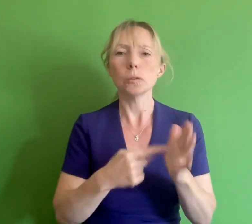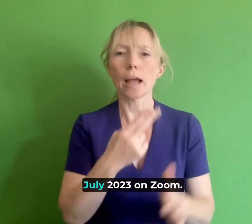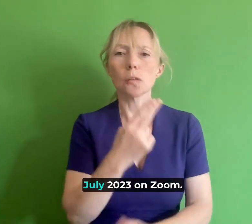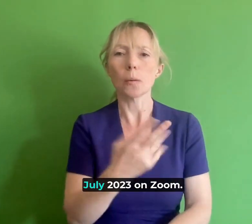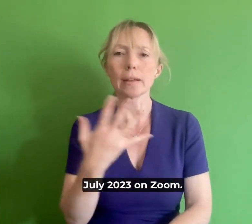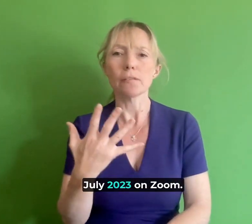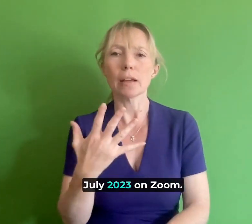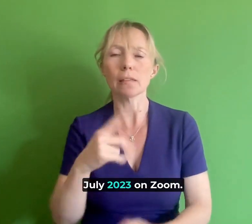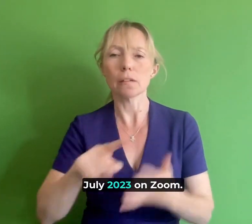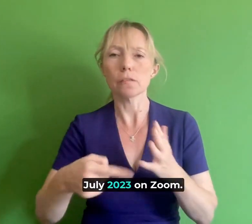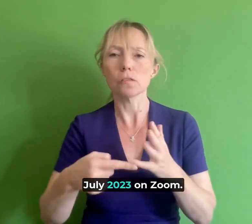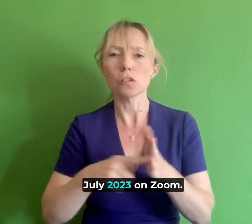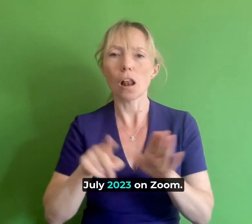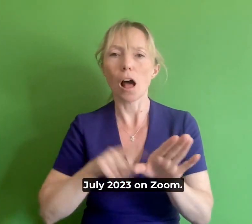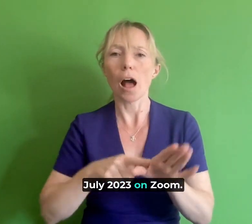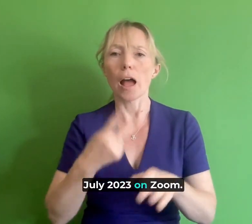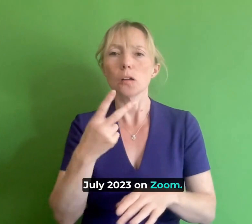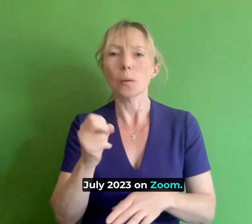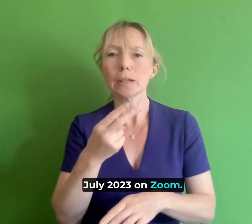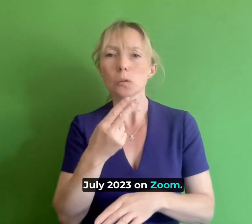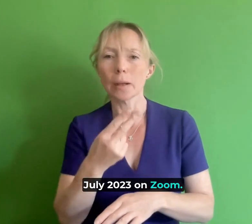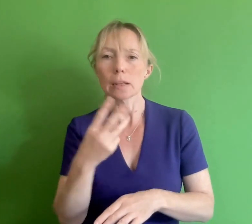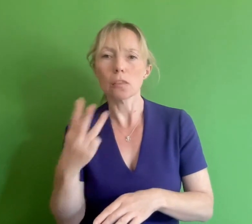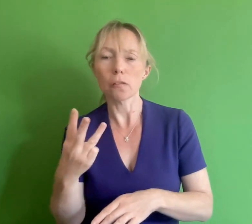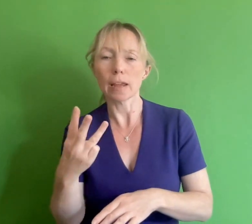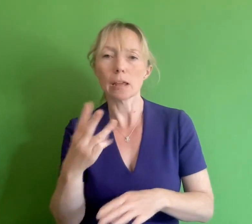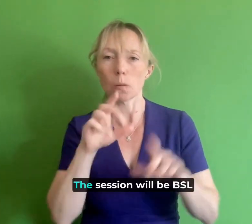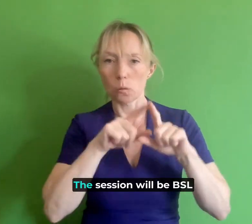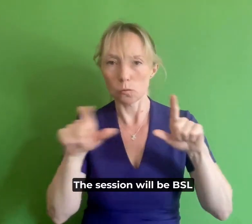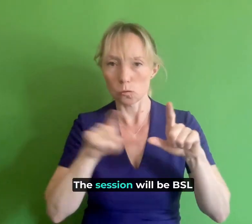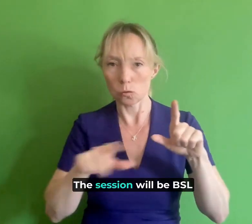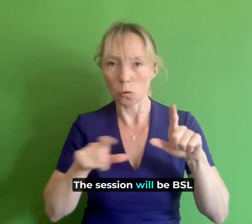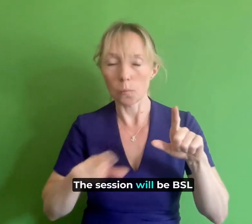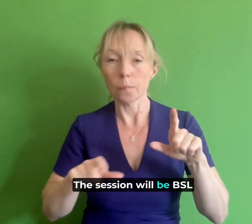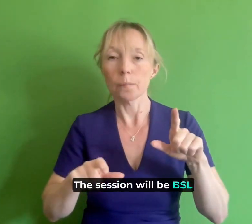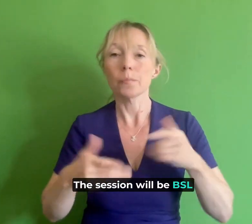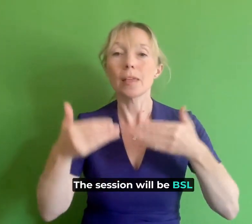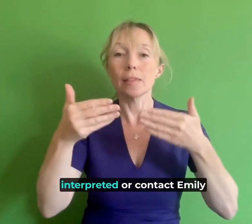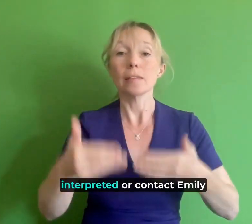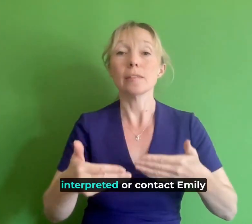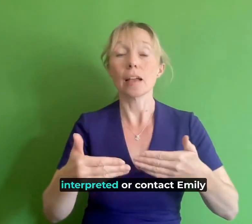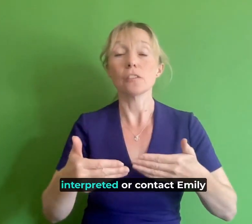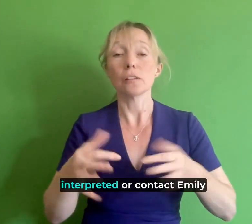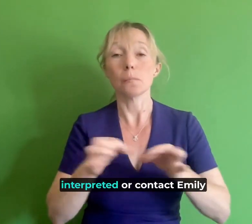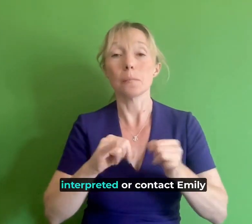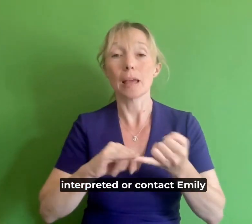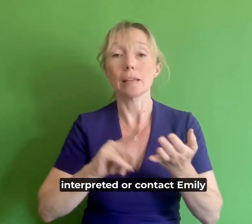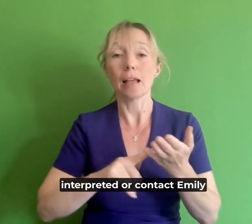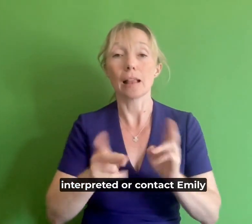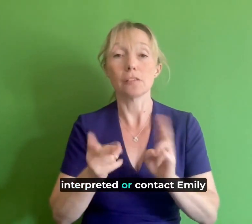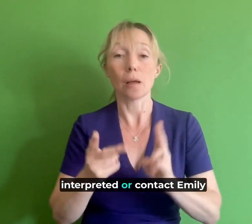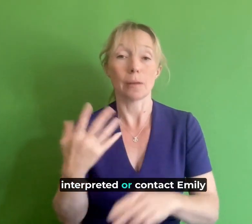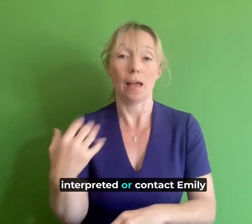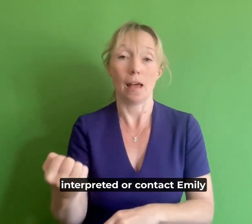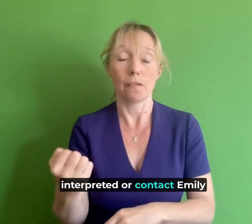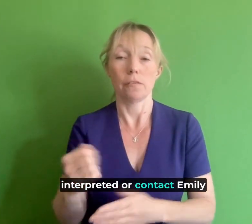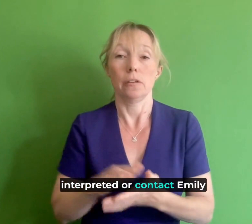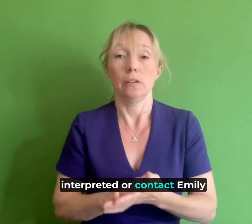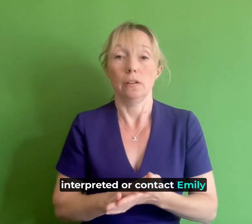July 2023 on Zoom. The session will be BSL interpreted. Or contact